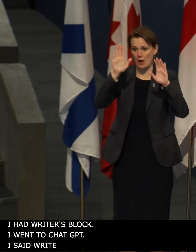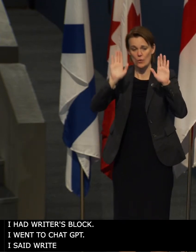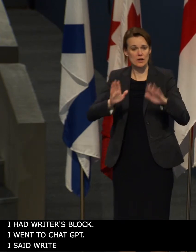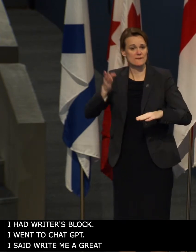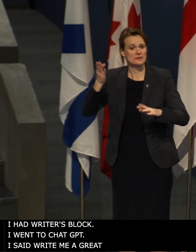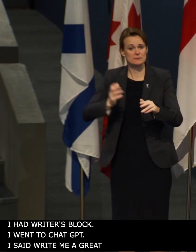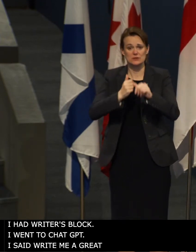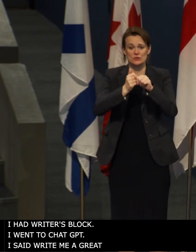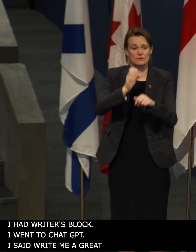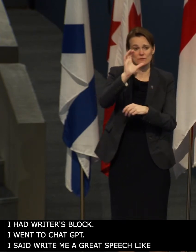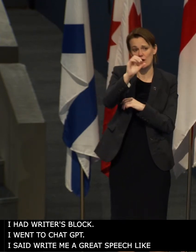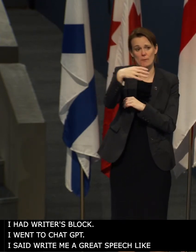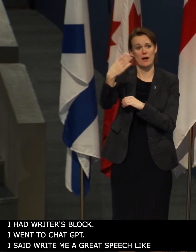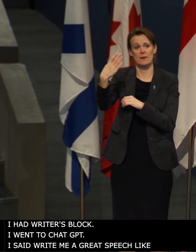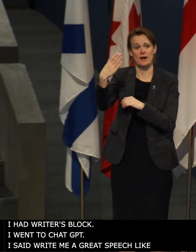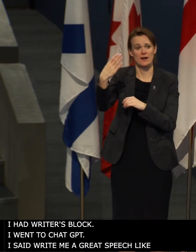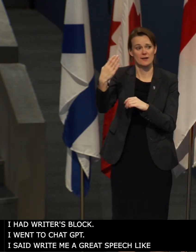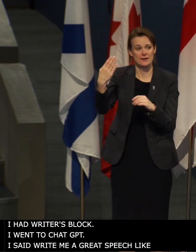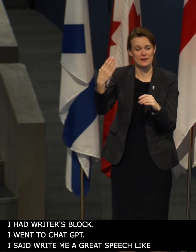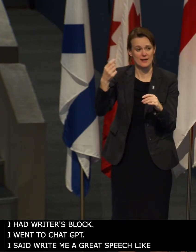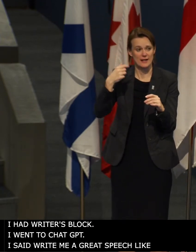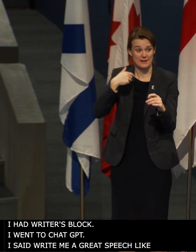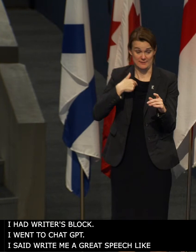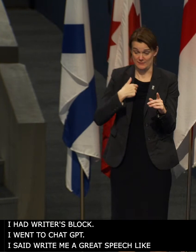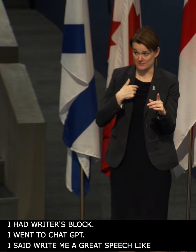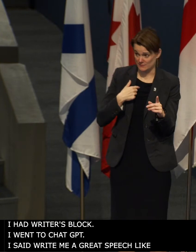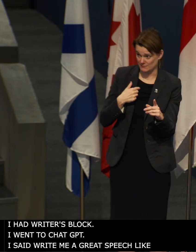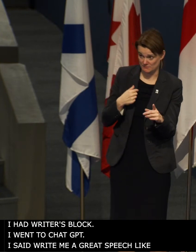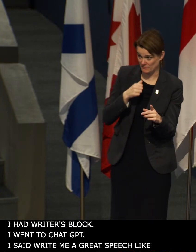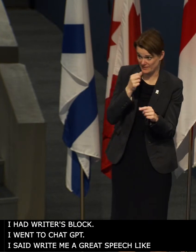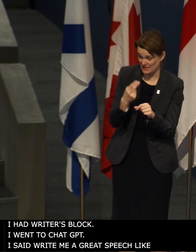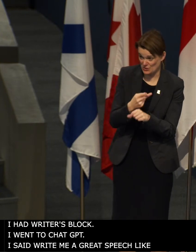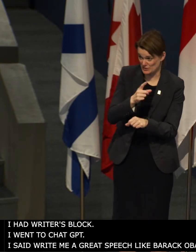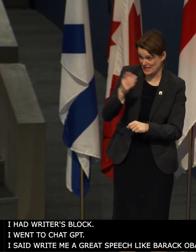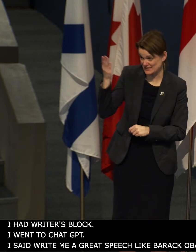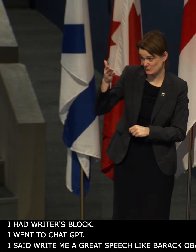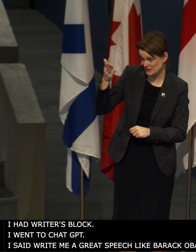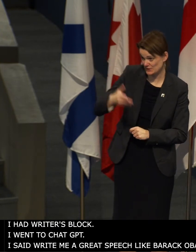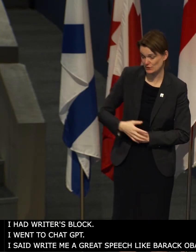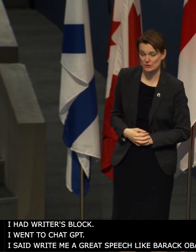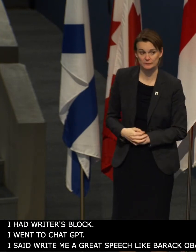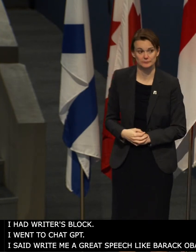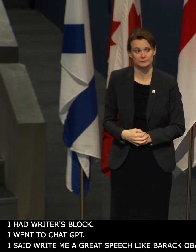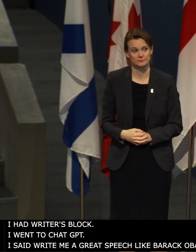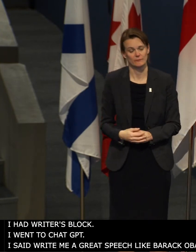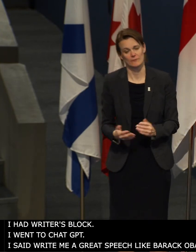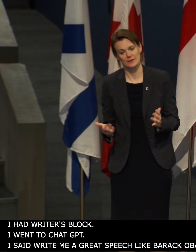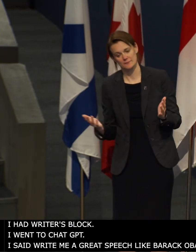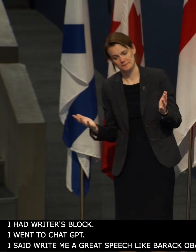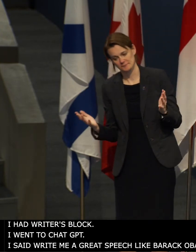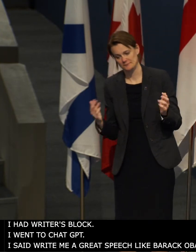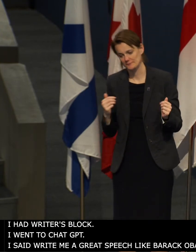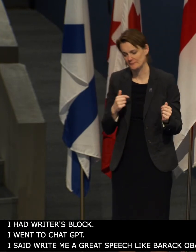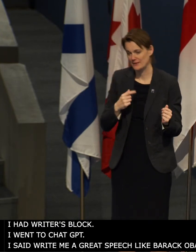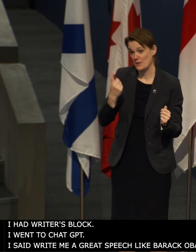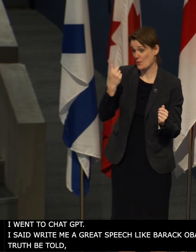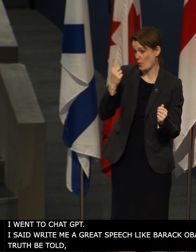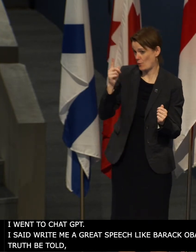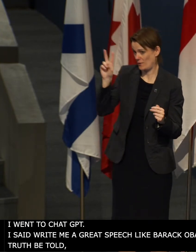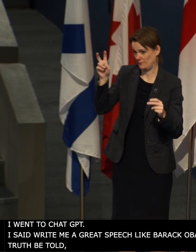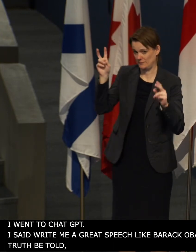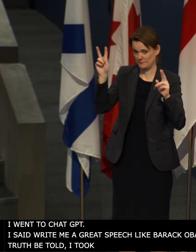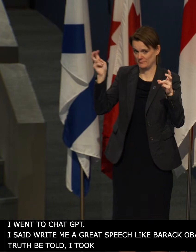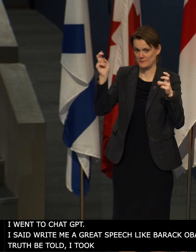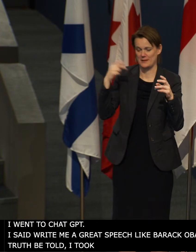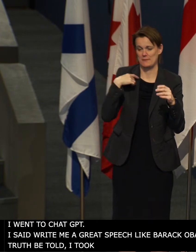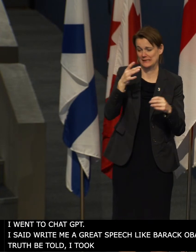Barack Obama, and I said that I didn't use that speech. The truth be told, I took one sentence from